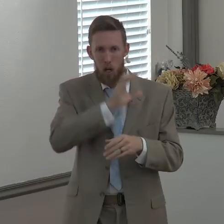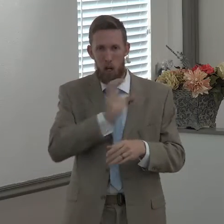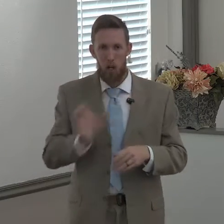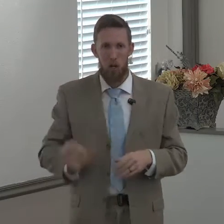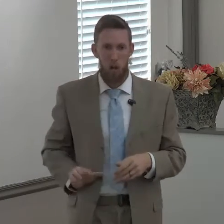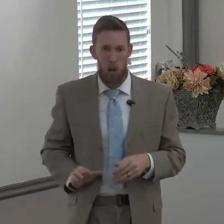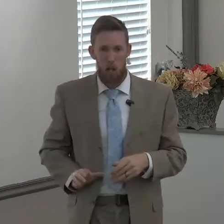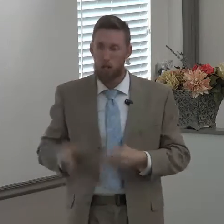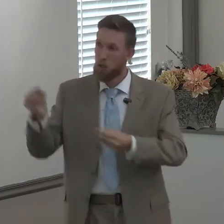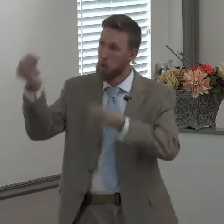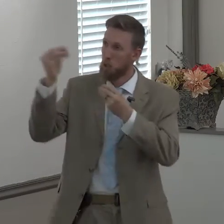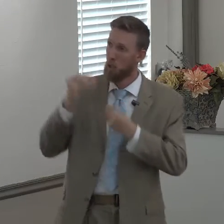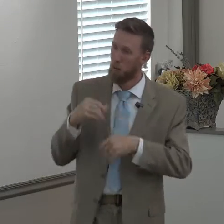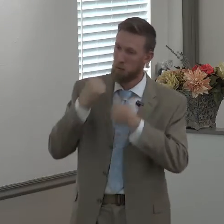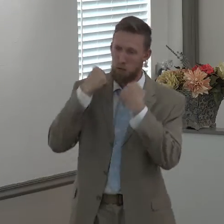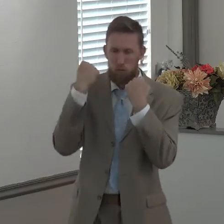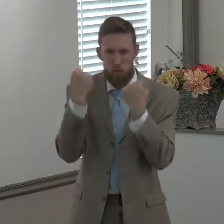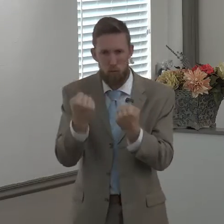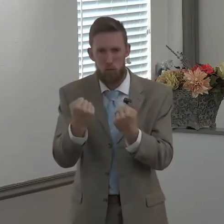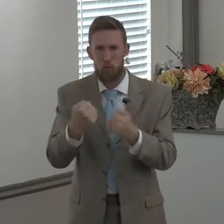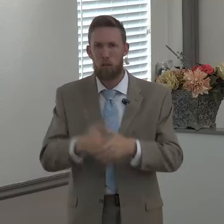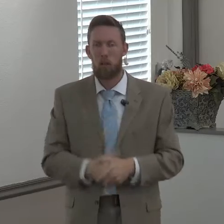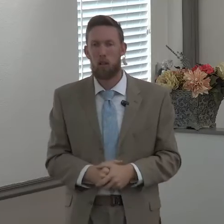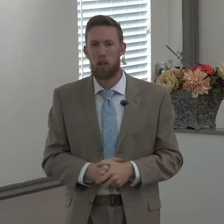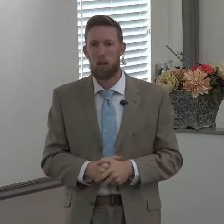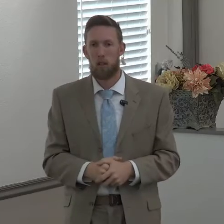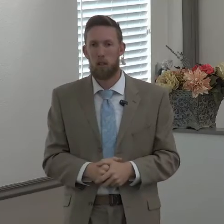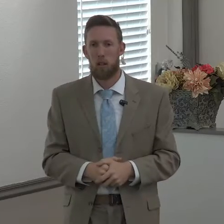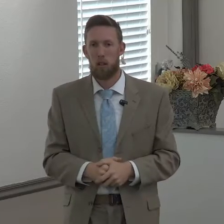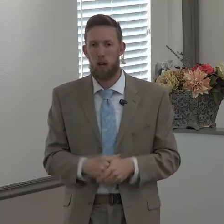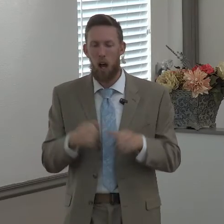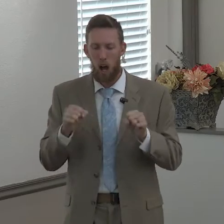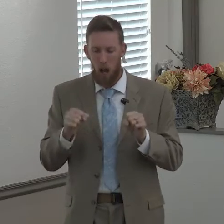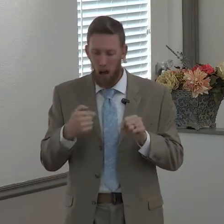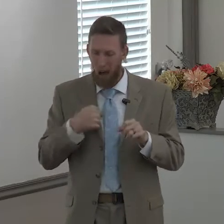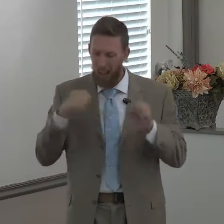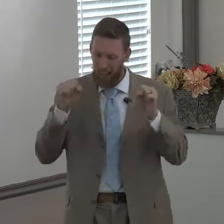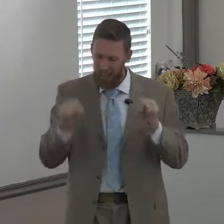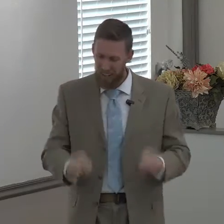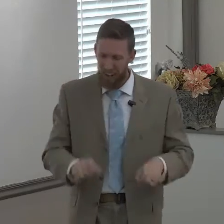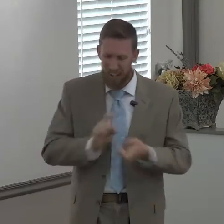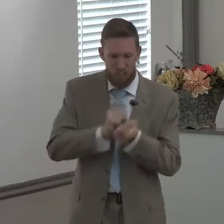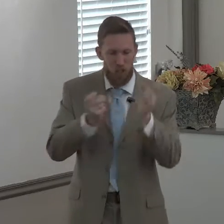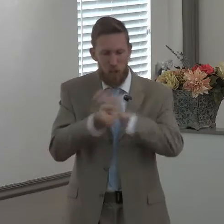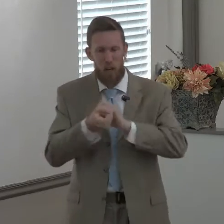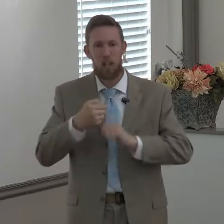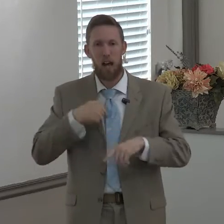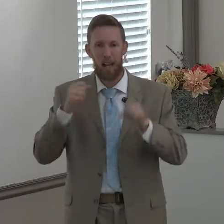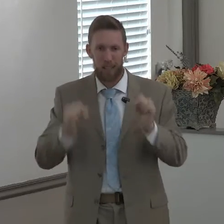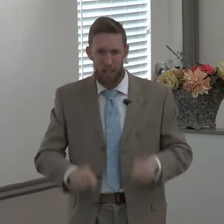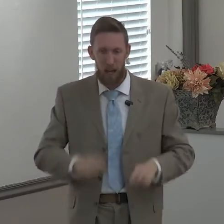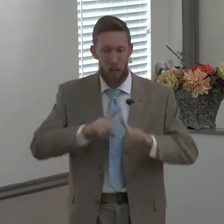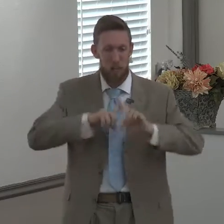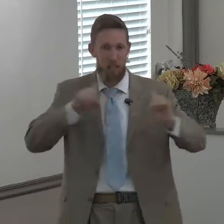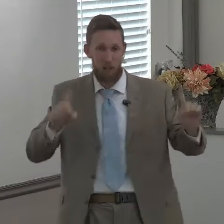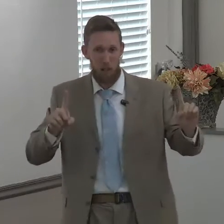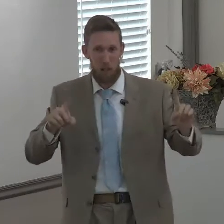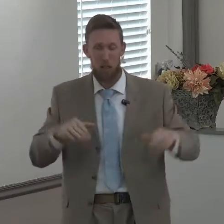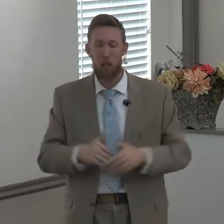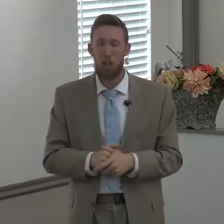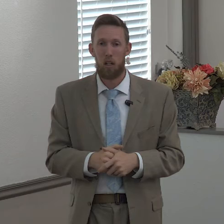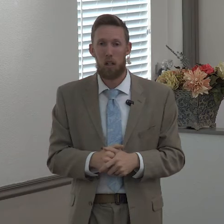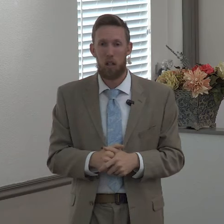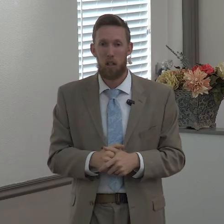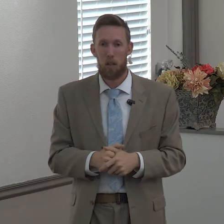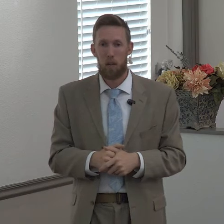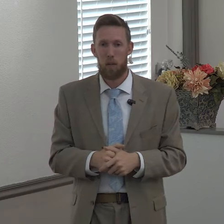said that. I can do all things through Christ, which strengtheneth me. I can be